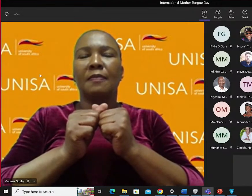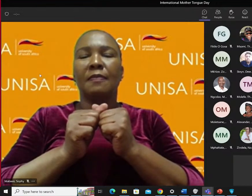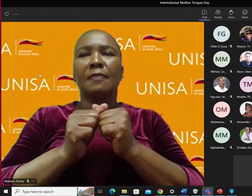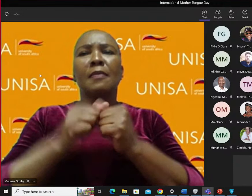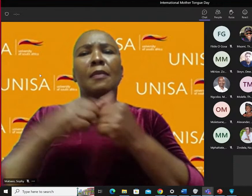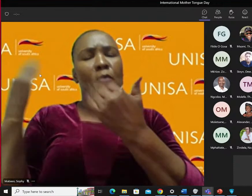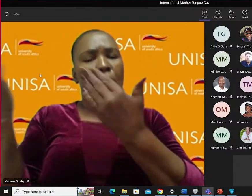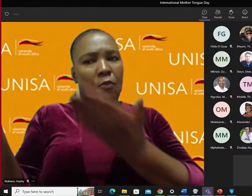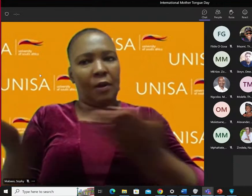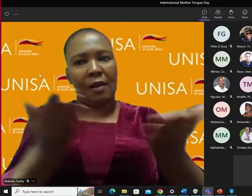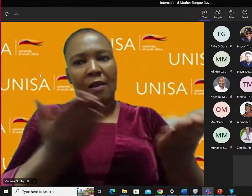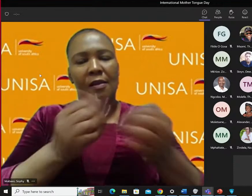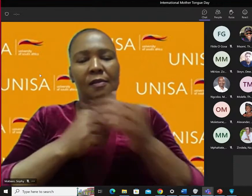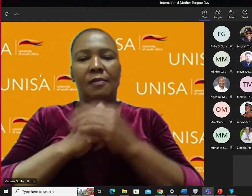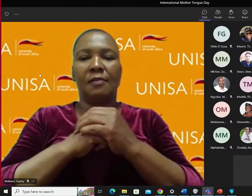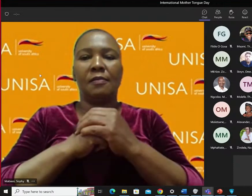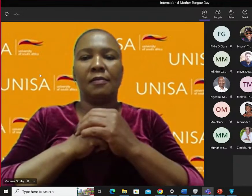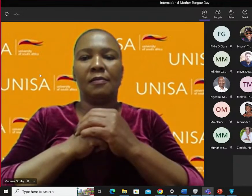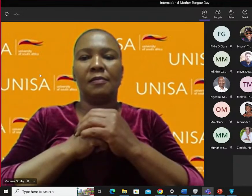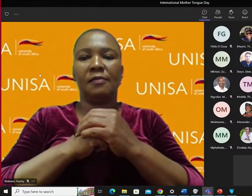liamugetswi,